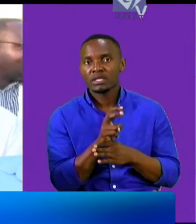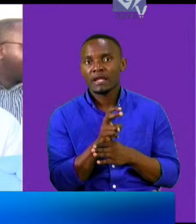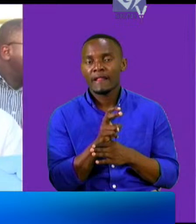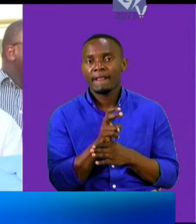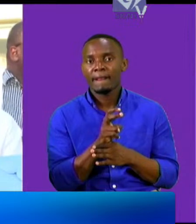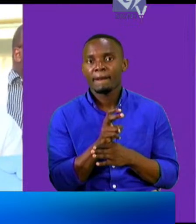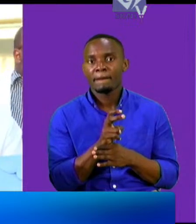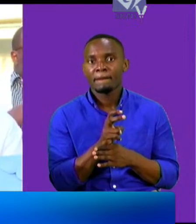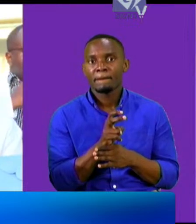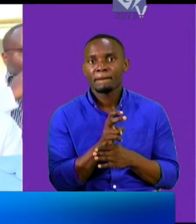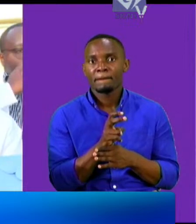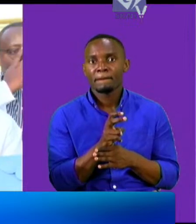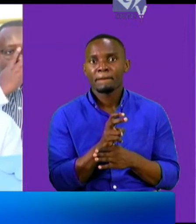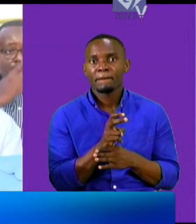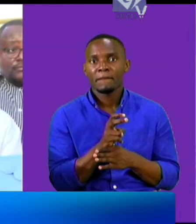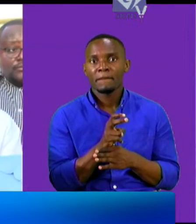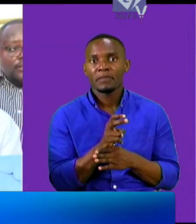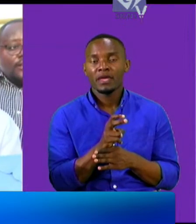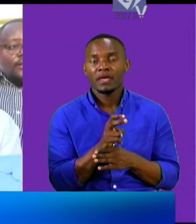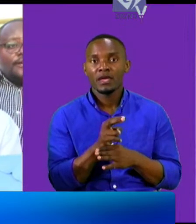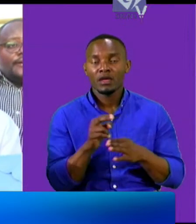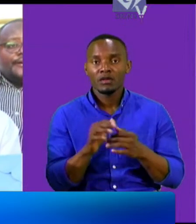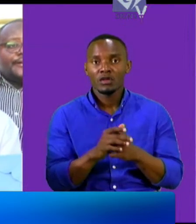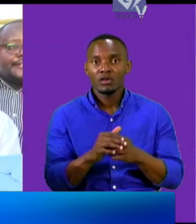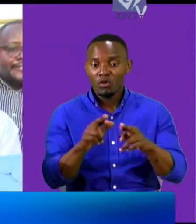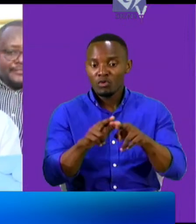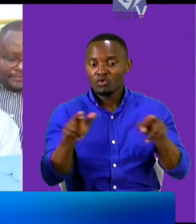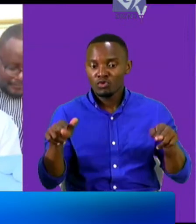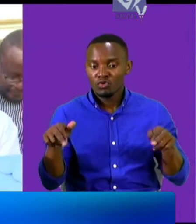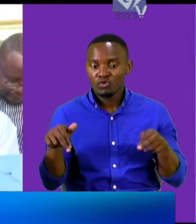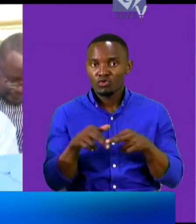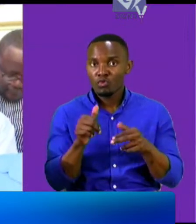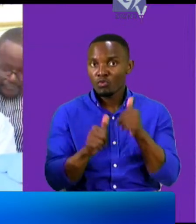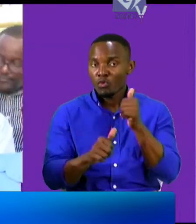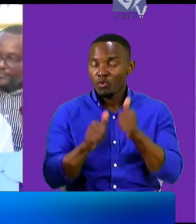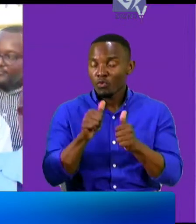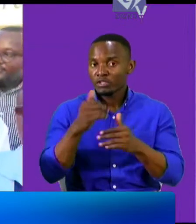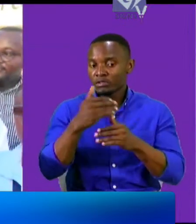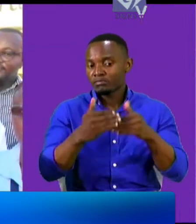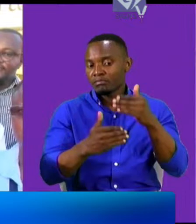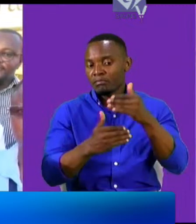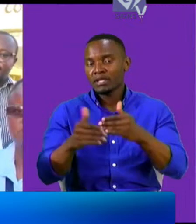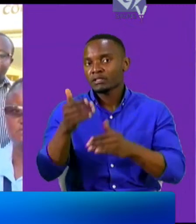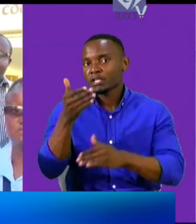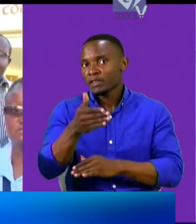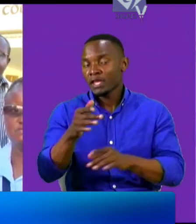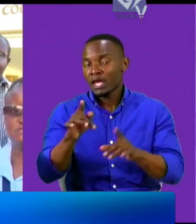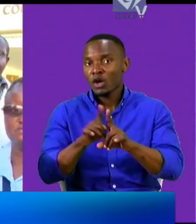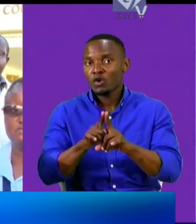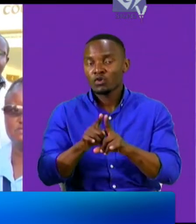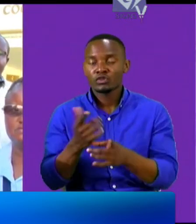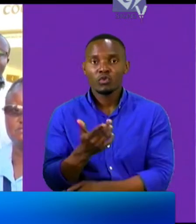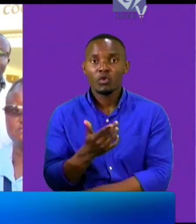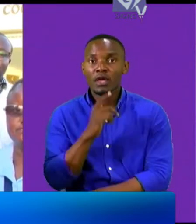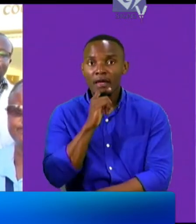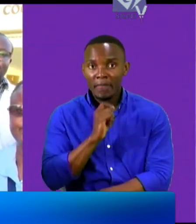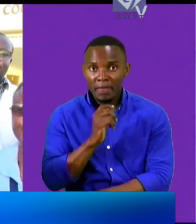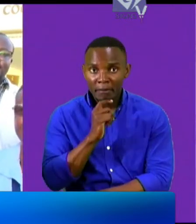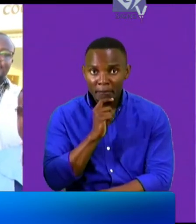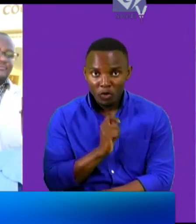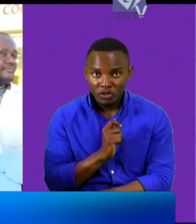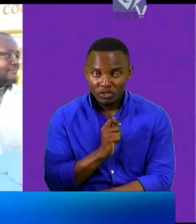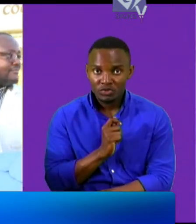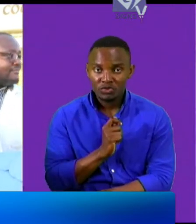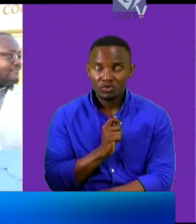the multipurpose hall that is being built in that school, as well as the boys' dormitory that is coming